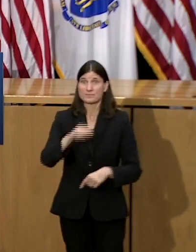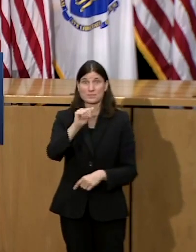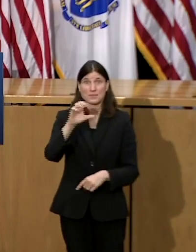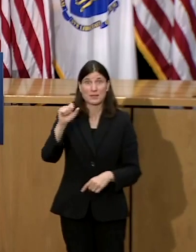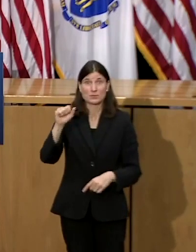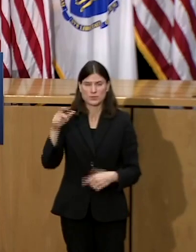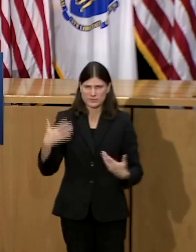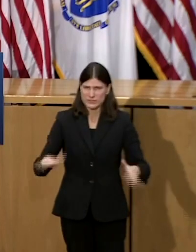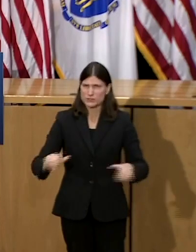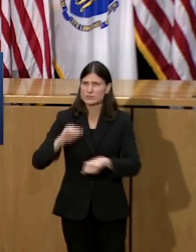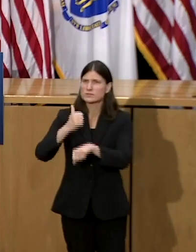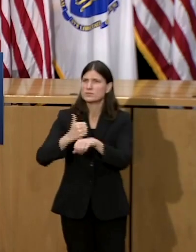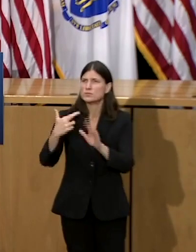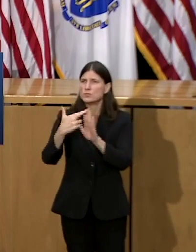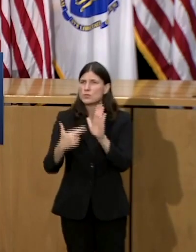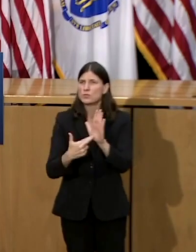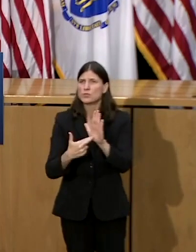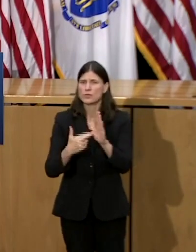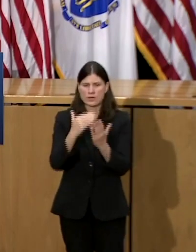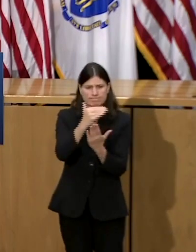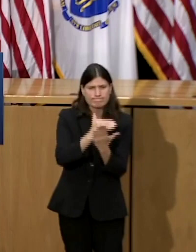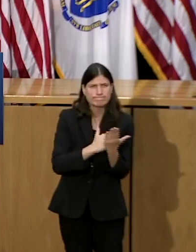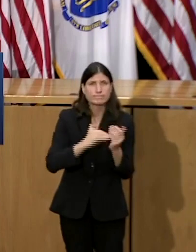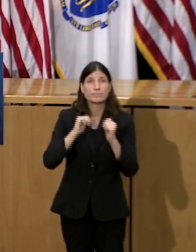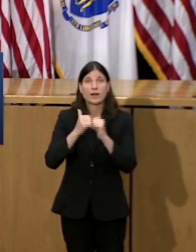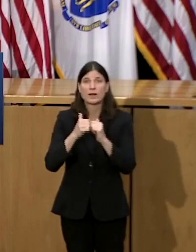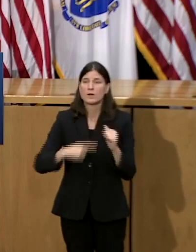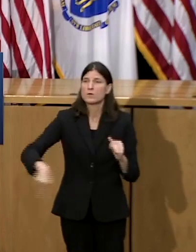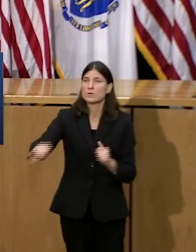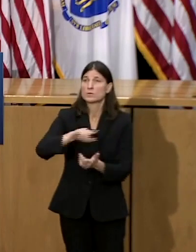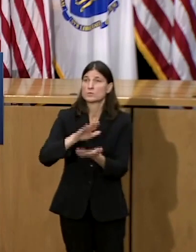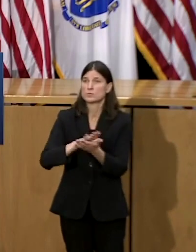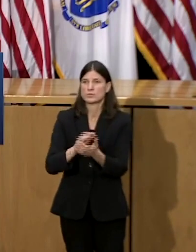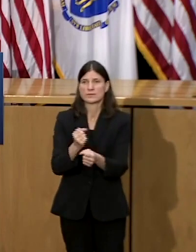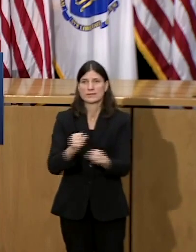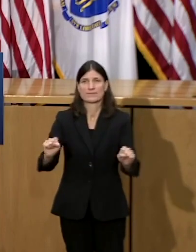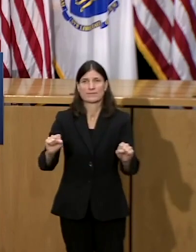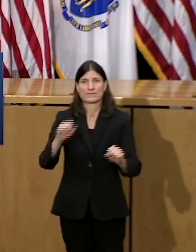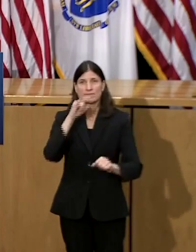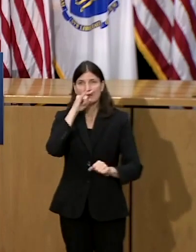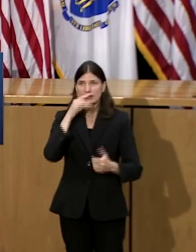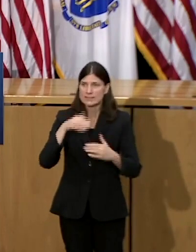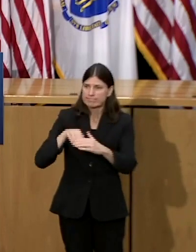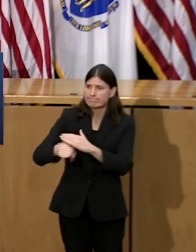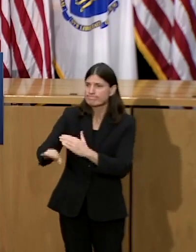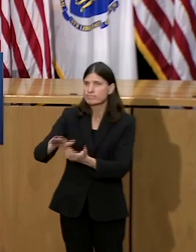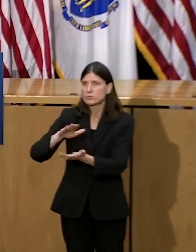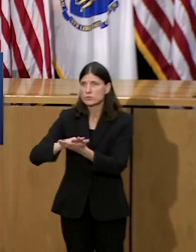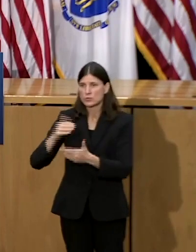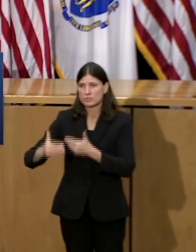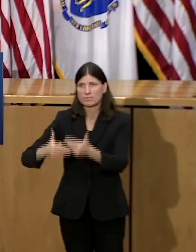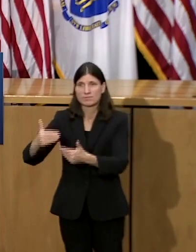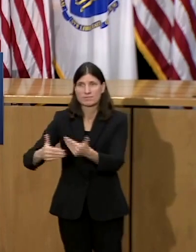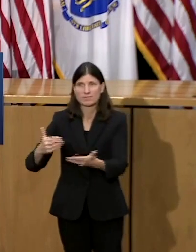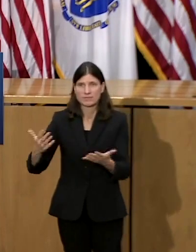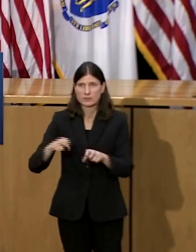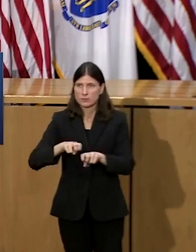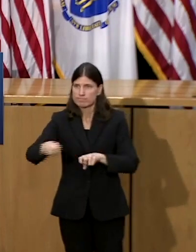have responded to, the data pretty much says the same thing, that schools can open safely. There are more